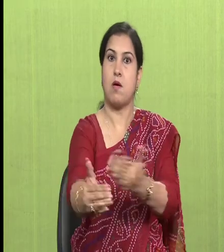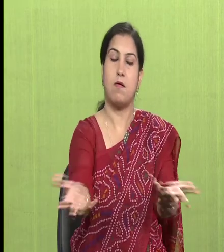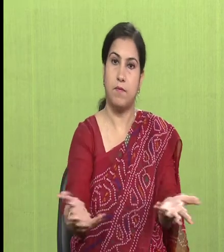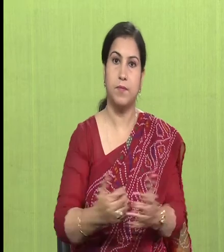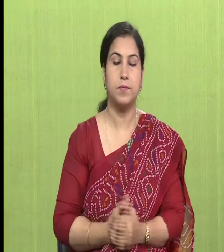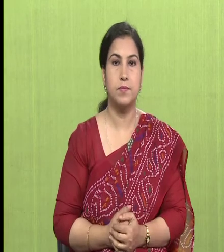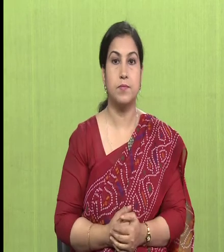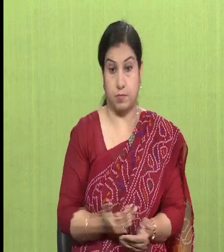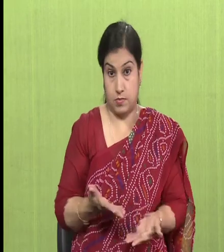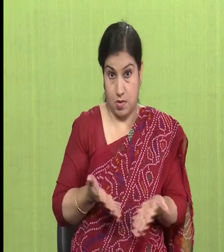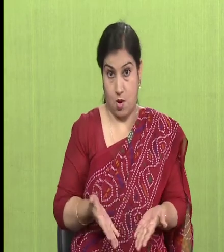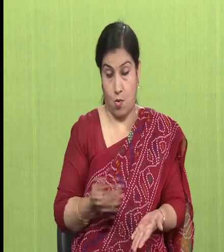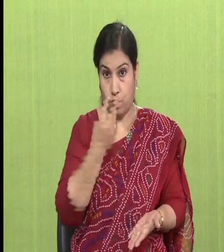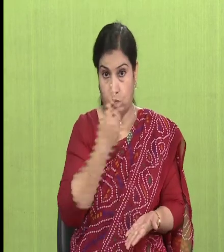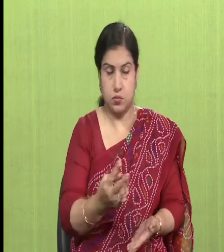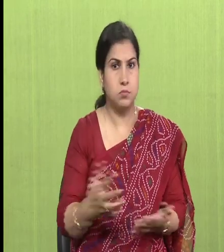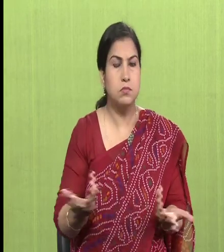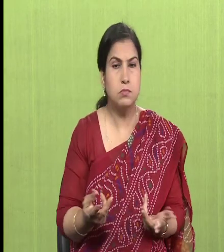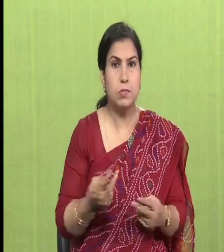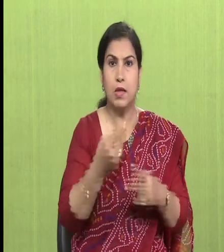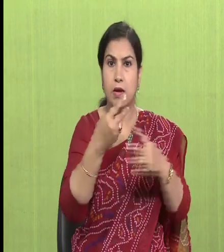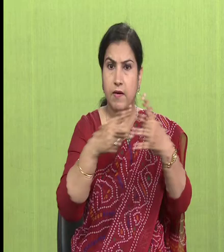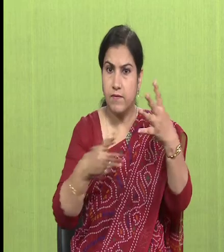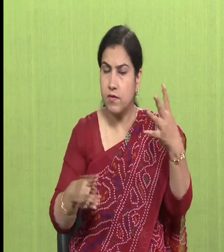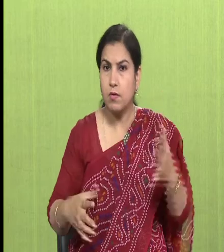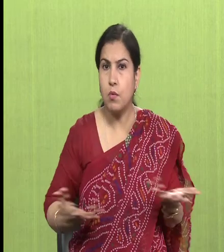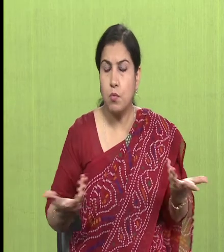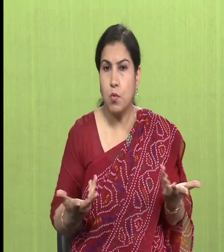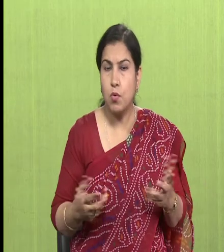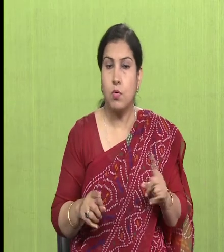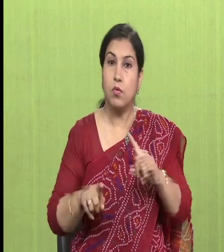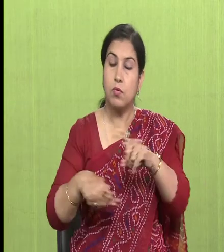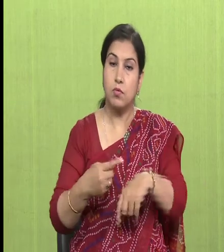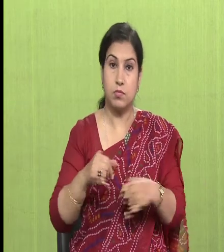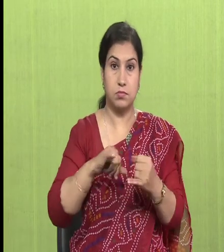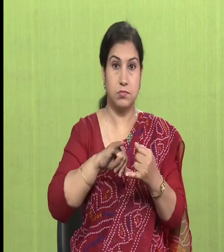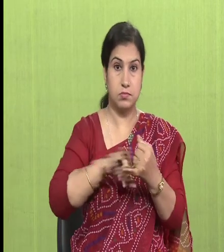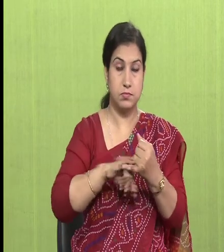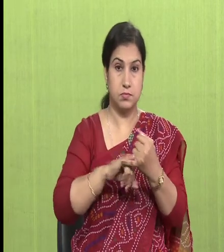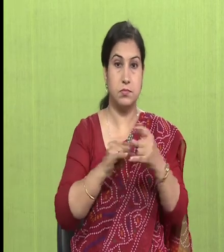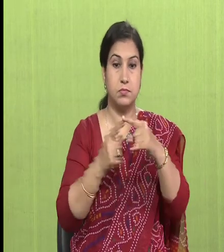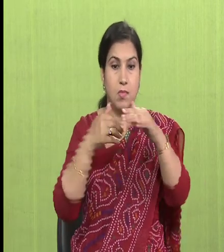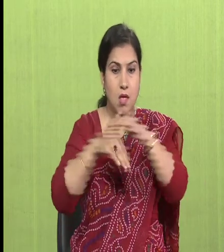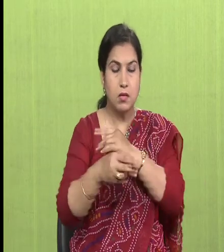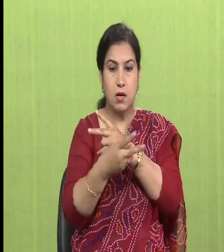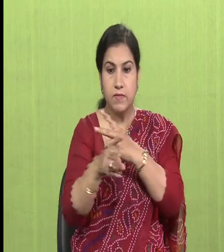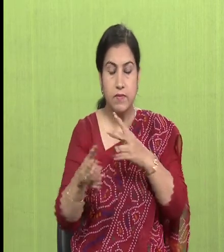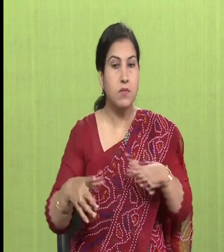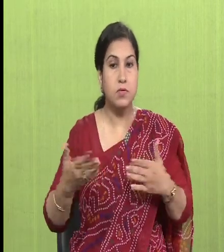We will now study about the different subjects that comes under social science one by one. First